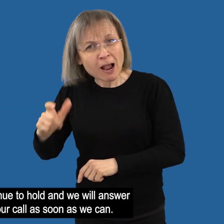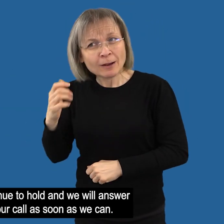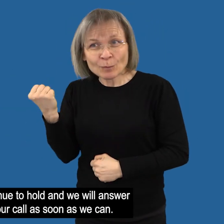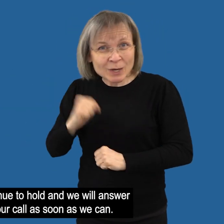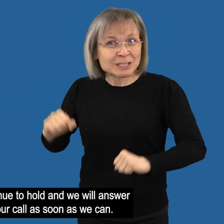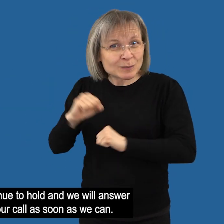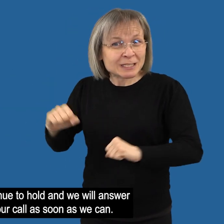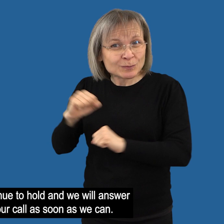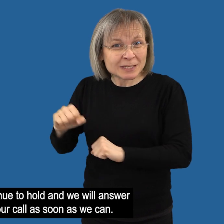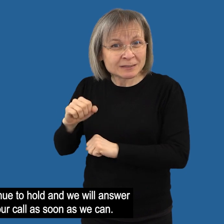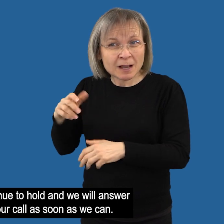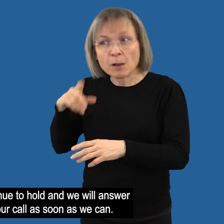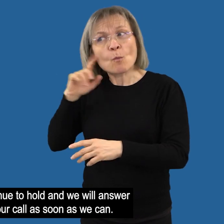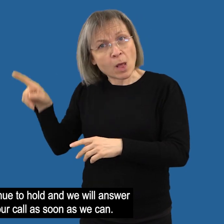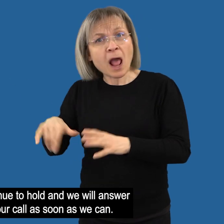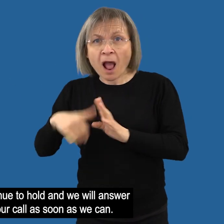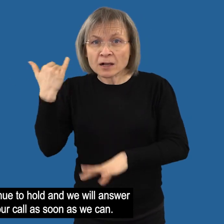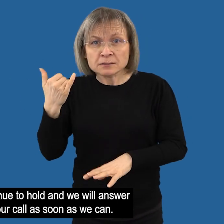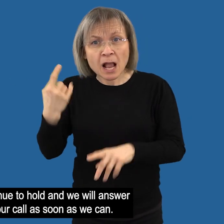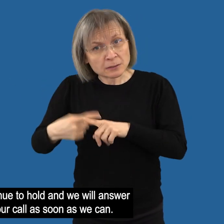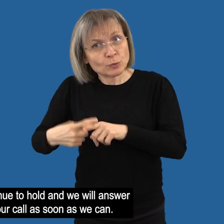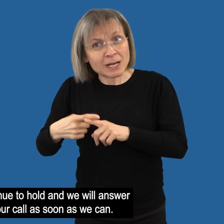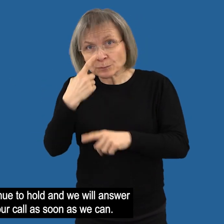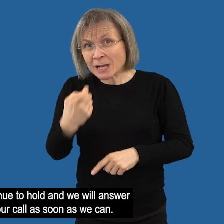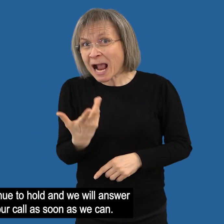Continue to hold and we will answer your call as soon as we can.